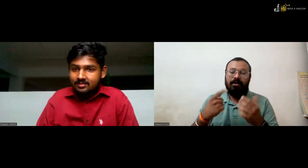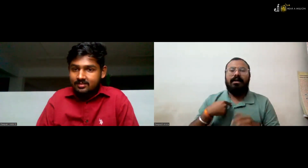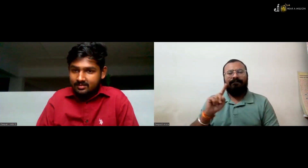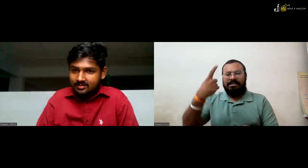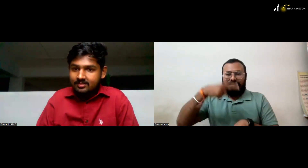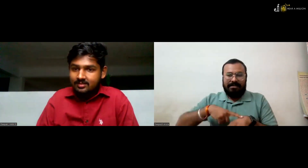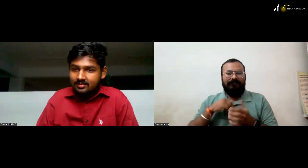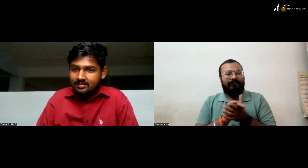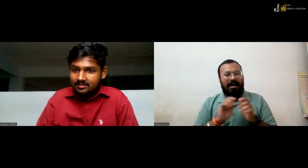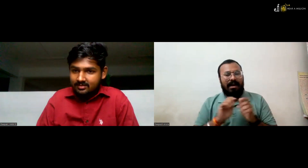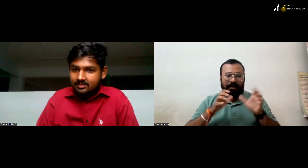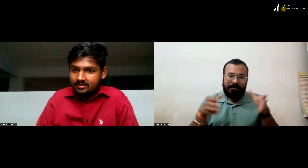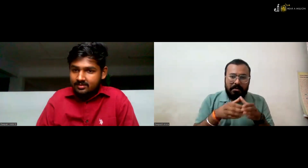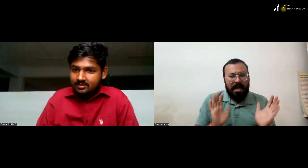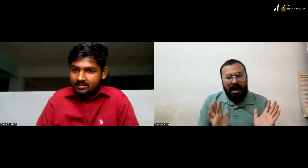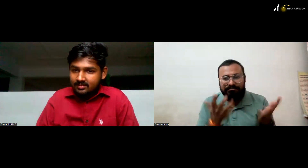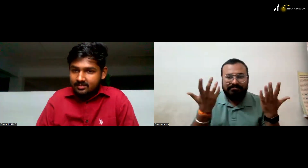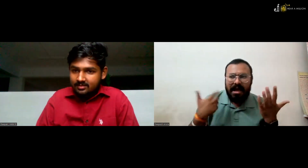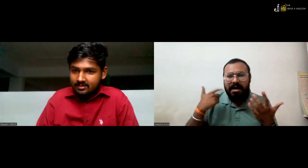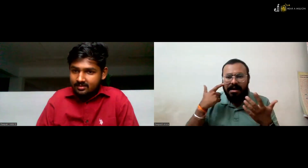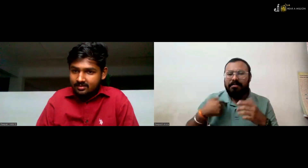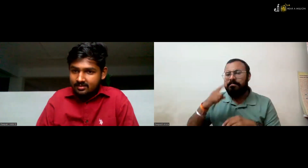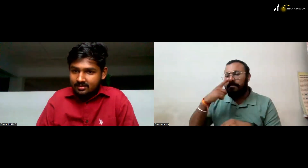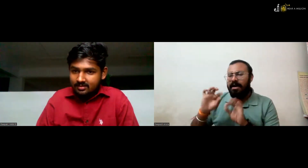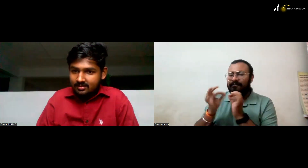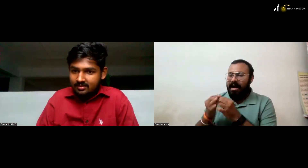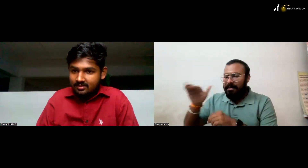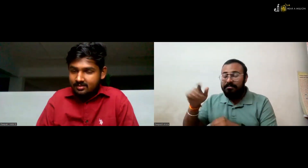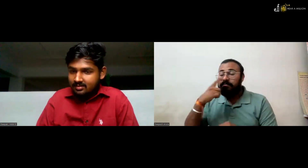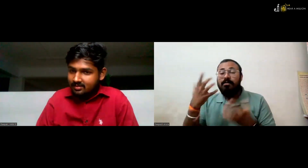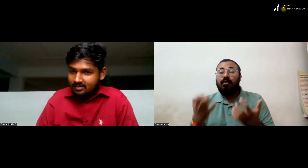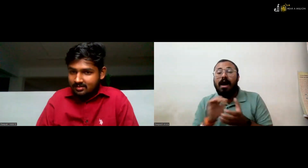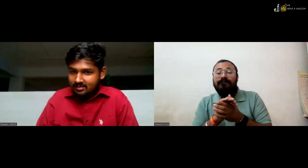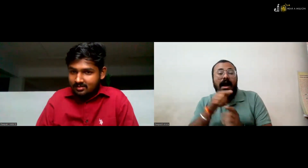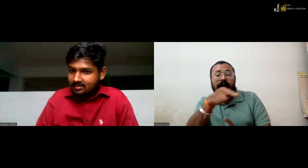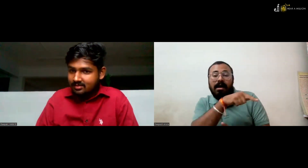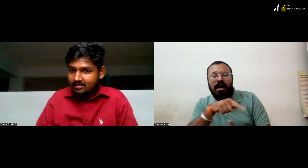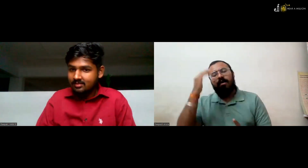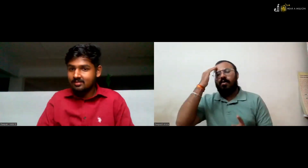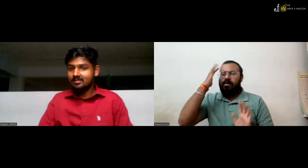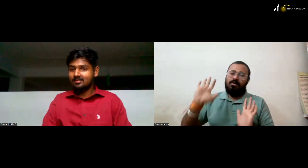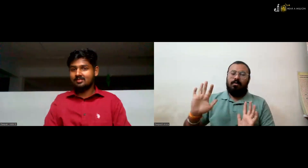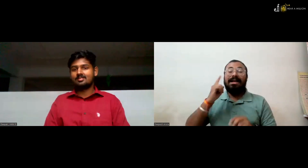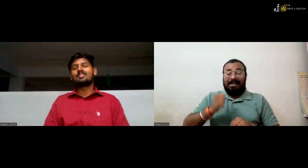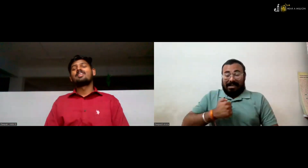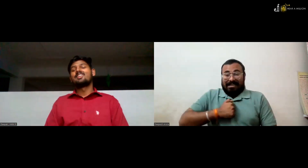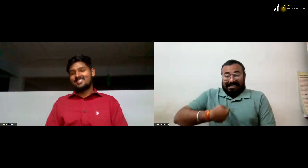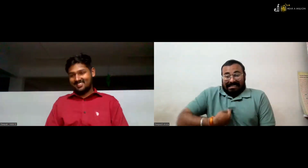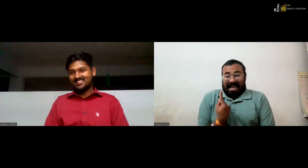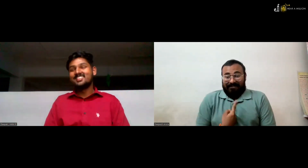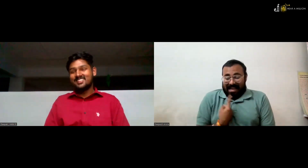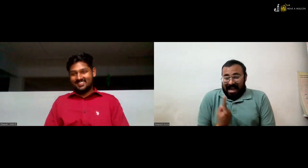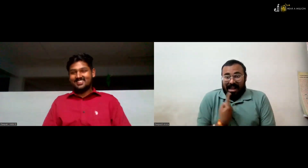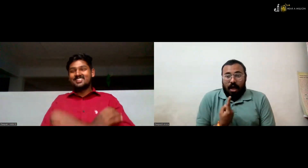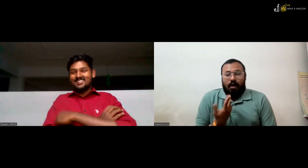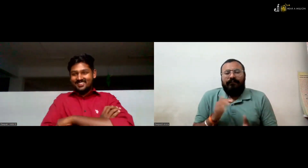traveling experience. So for the first time with the friends group, I went. So I just asked my parents. So